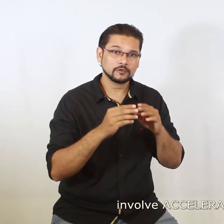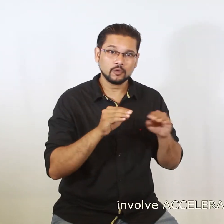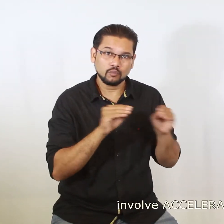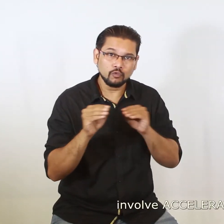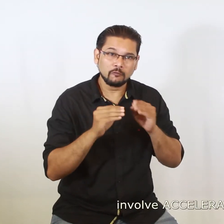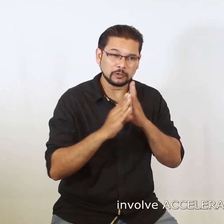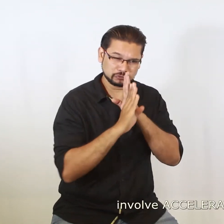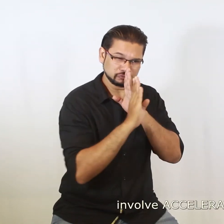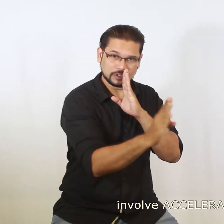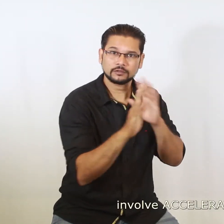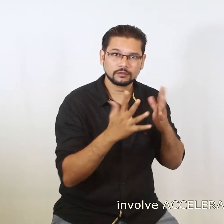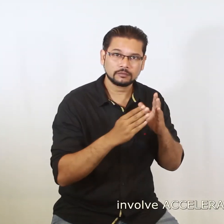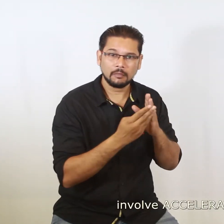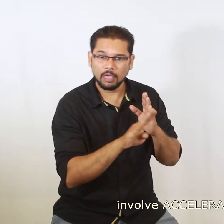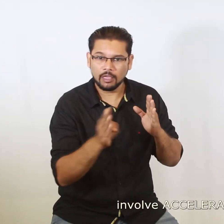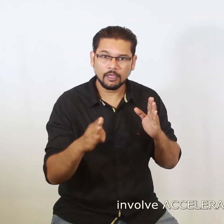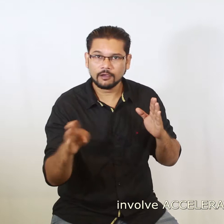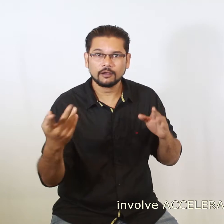involve acceleration.